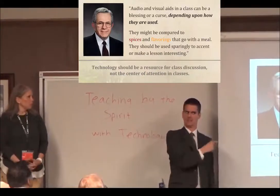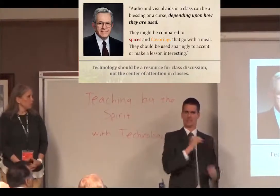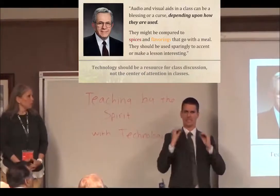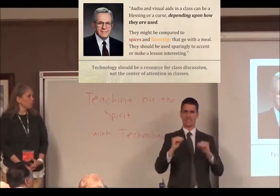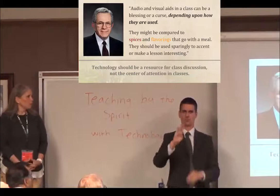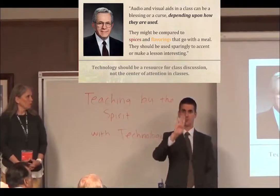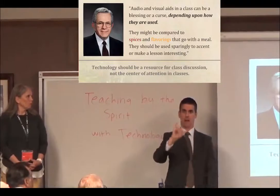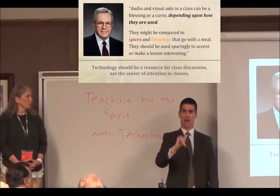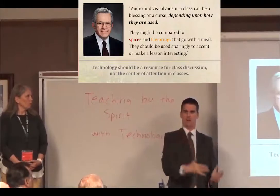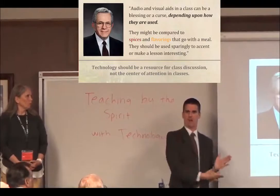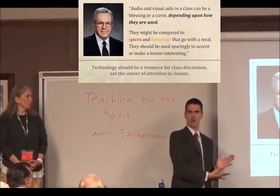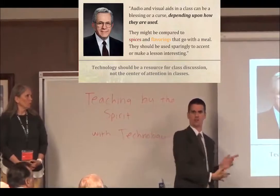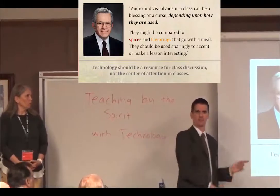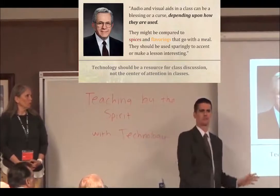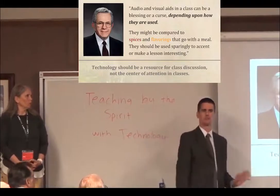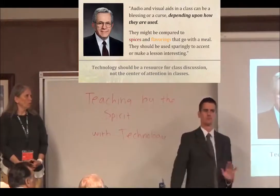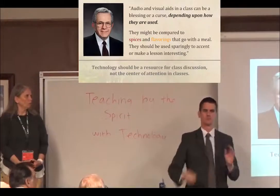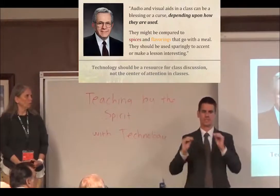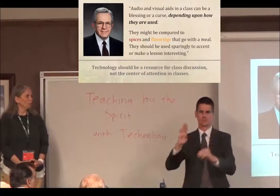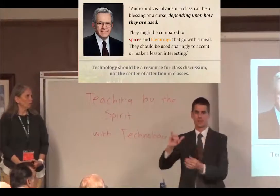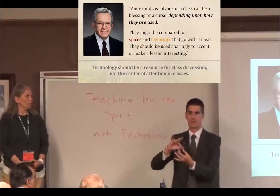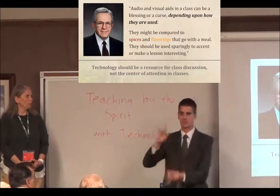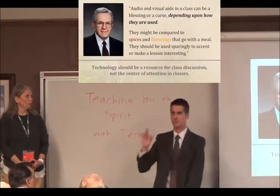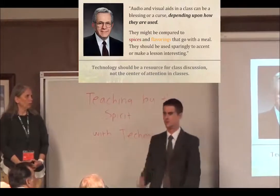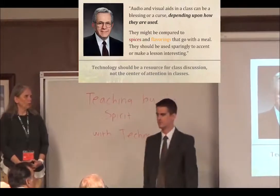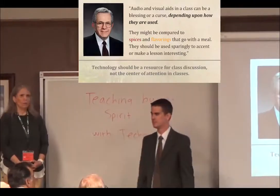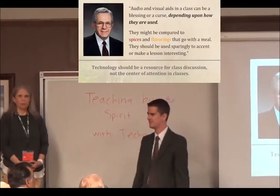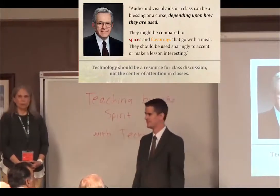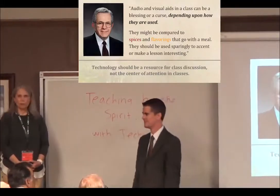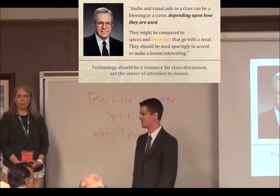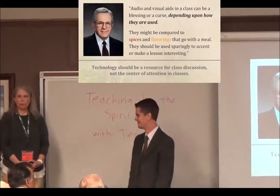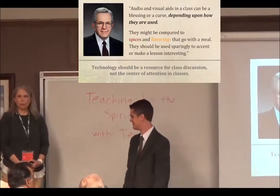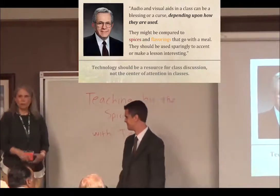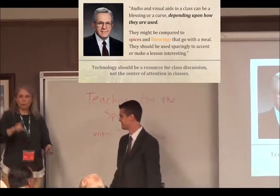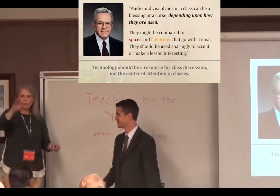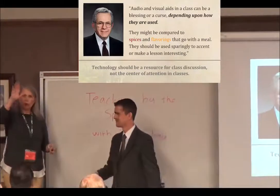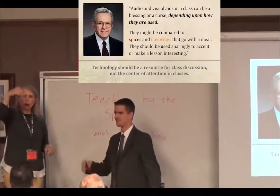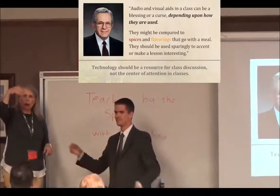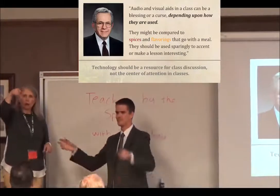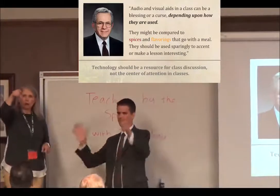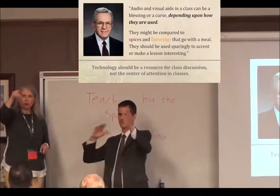Sometimes we just want to keep following that because, I mean, that's an apostle teaching, right?